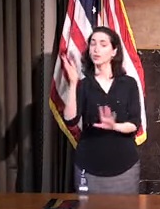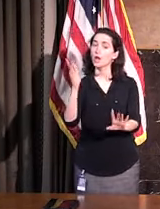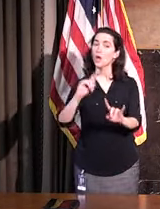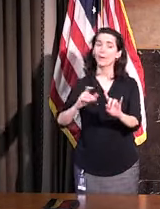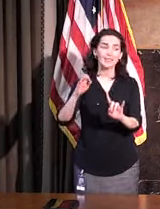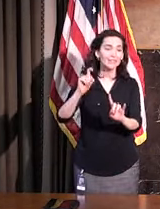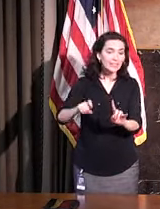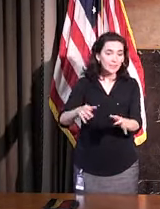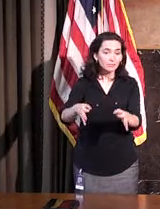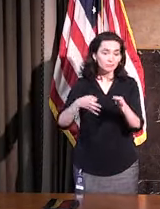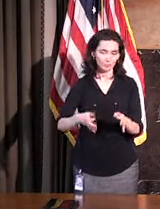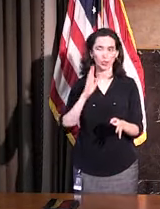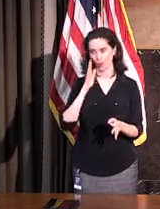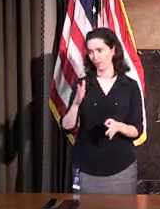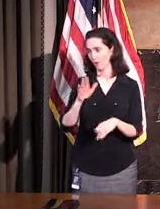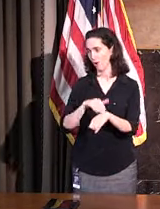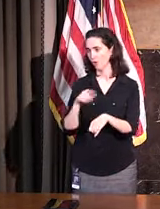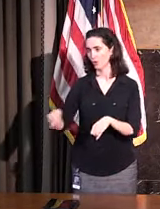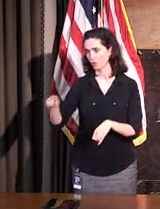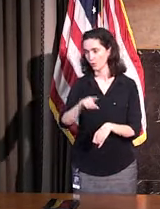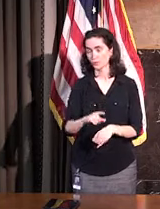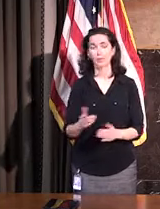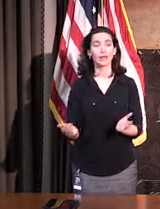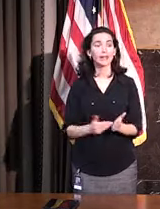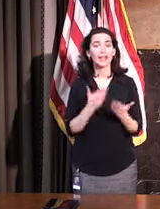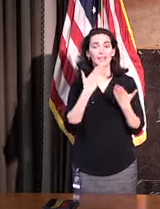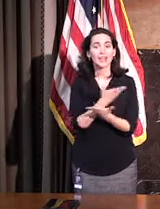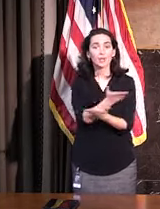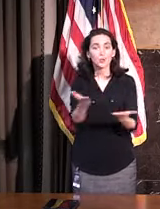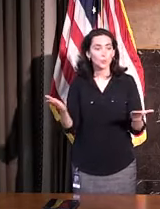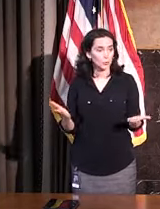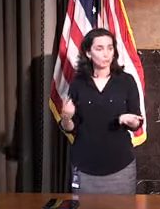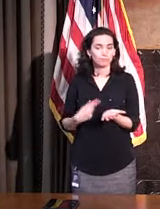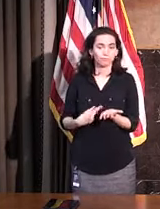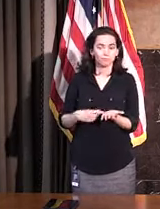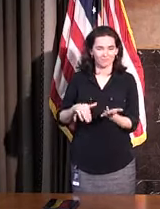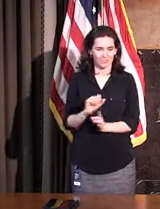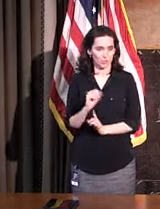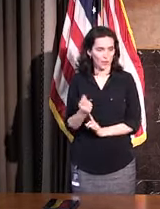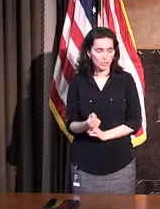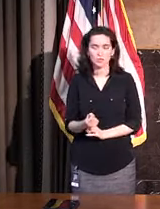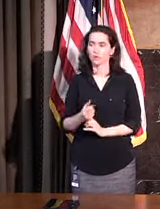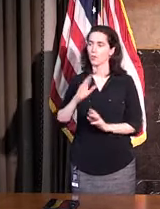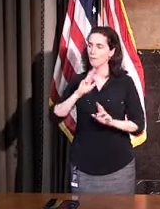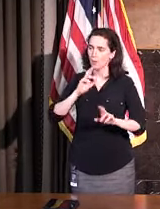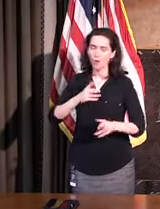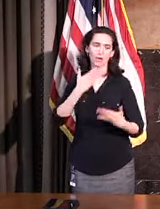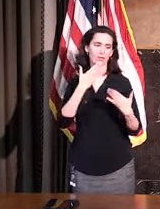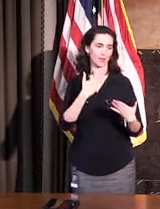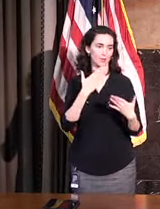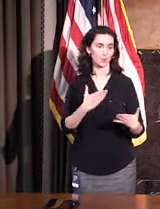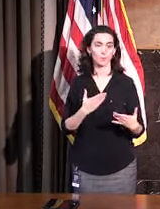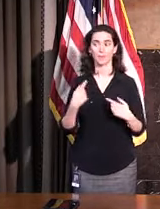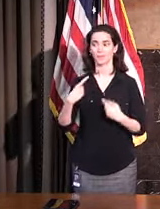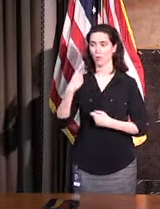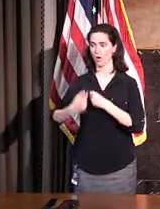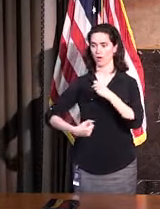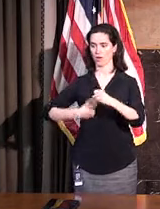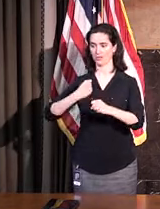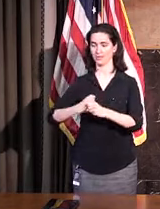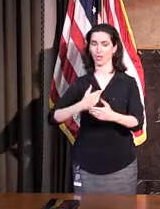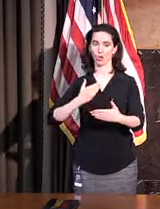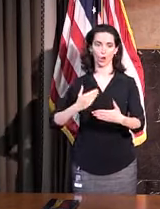earlier. I do thank you again for continuing to cover this situation and as we approach the anniversary mark. And